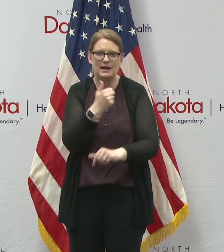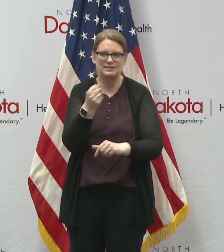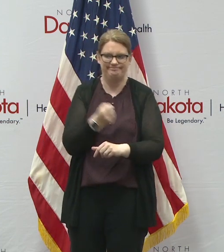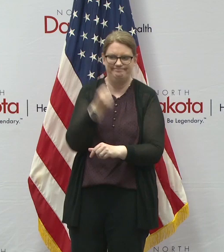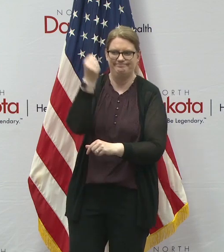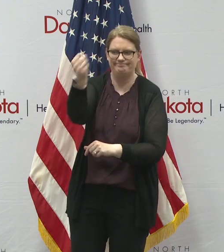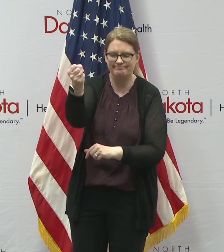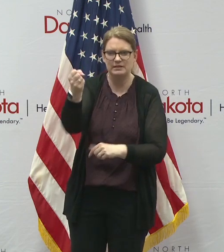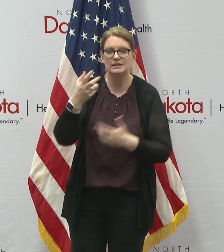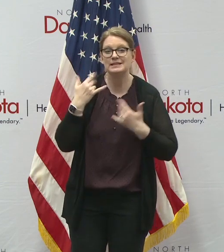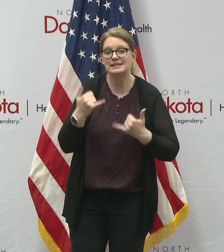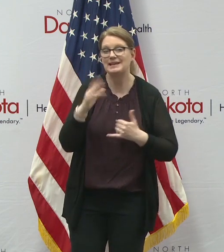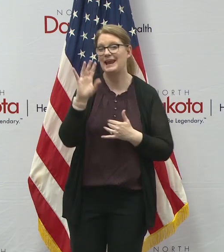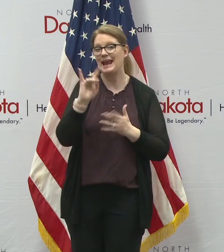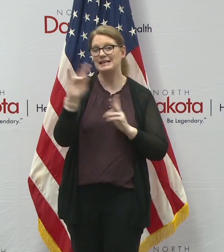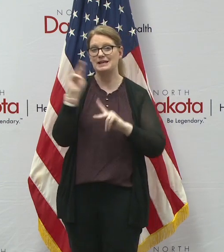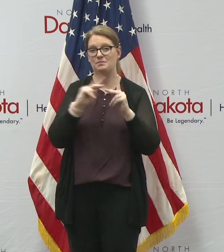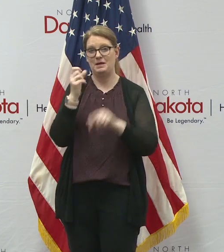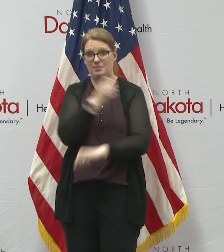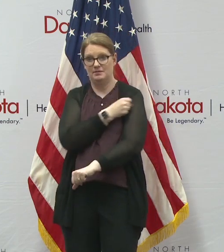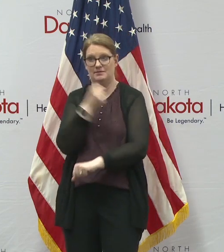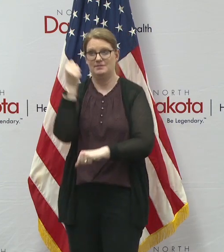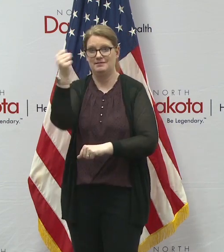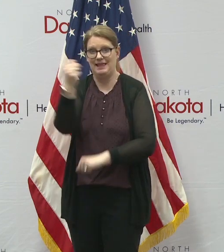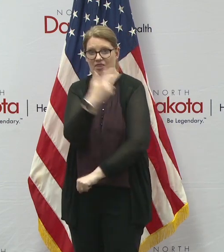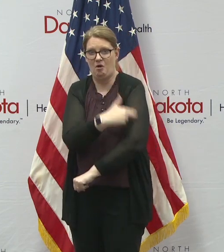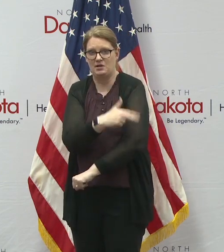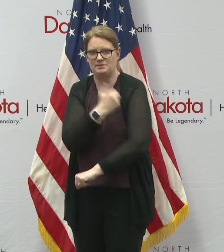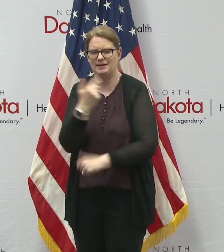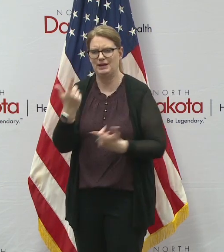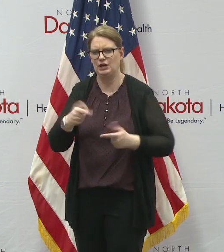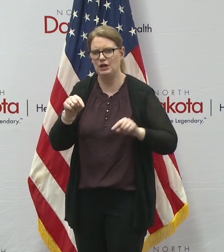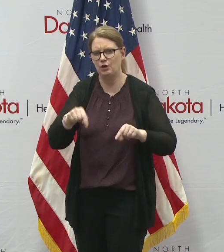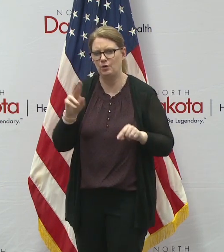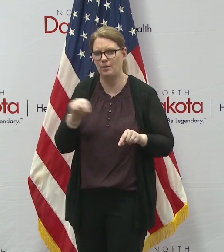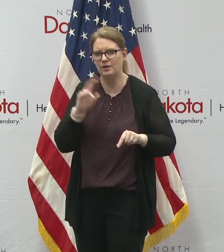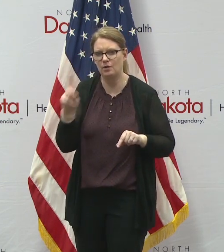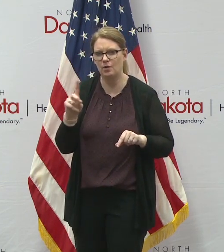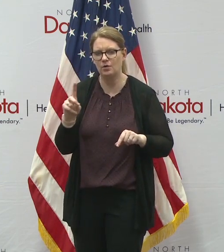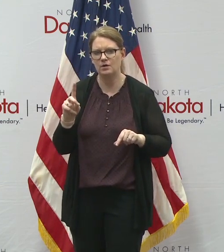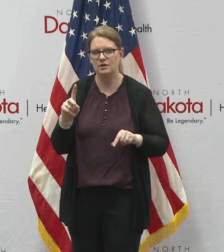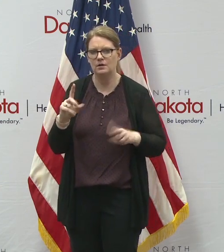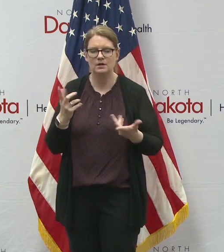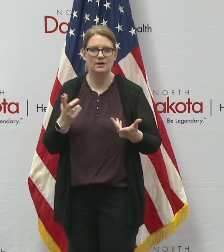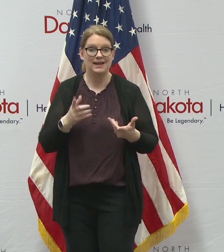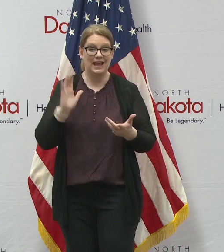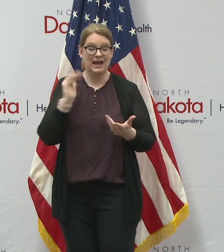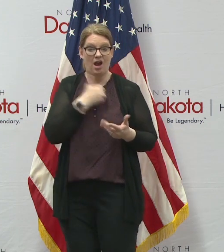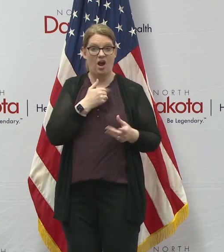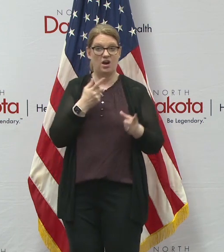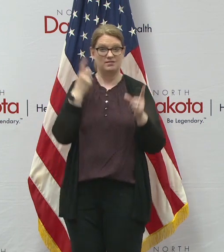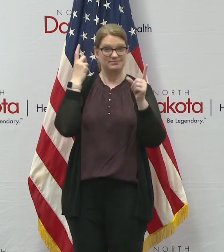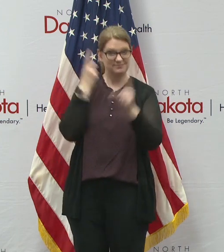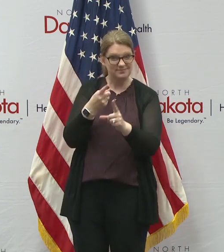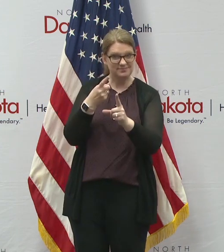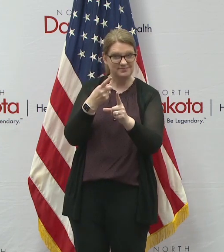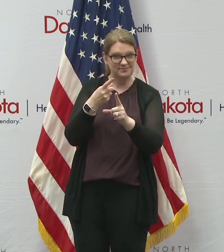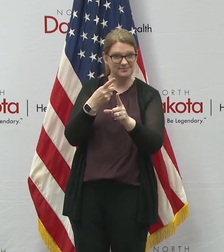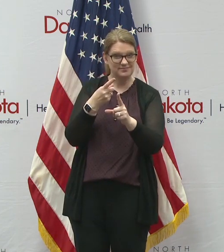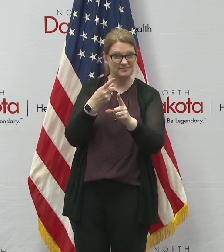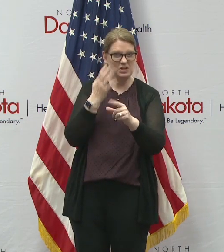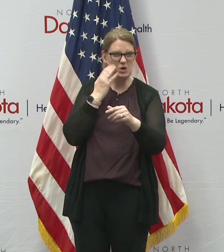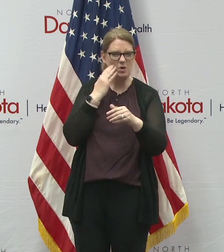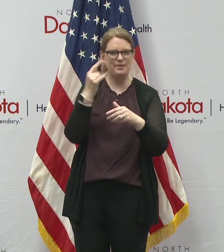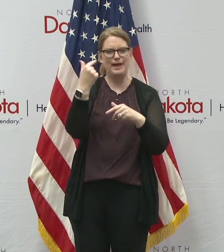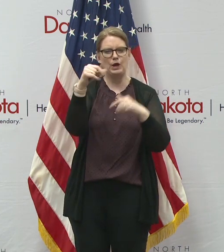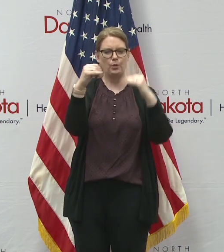With today, we've got 18 people hospitalized in North Dakota. And the whole strategy of what we're doing is try to make sure that we stay under